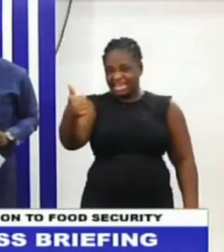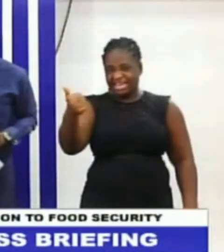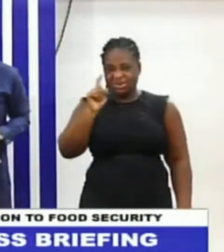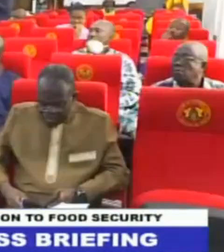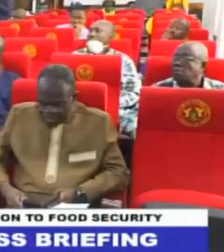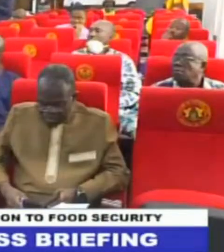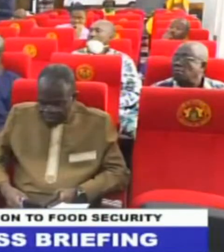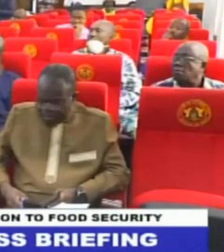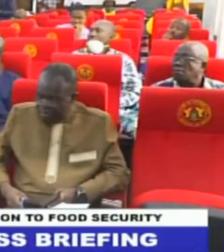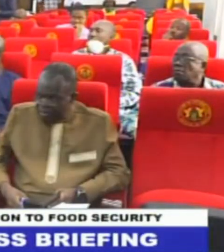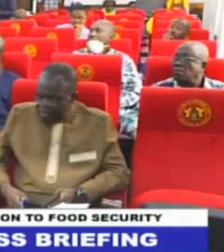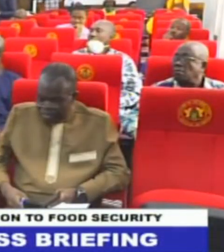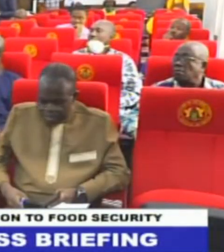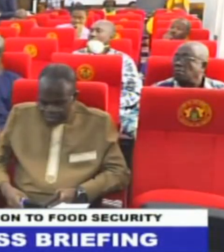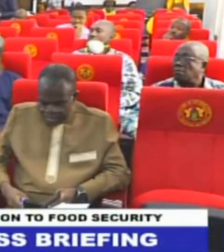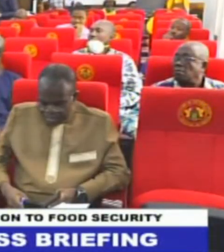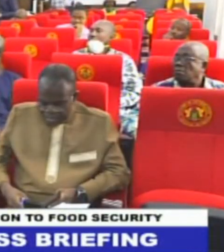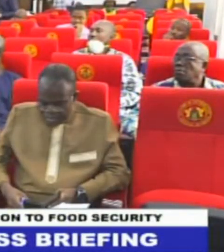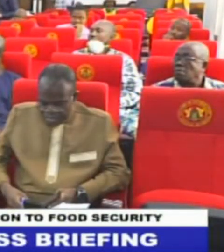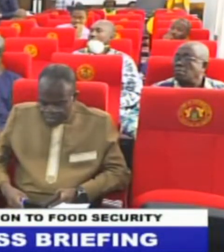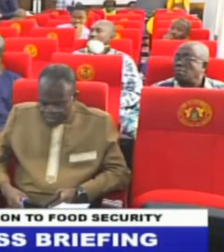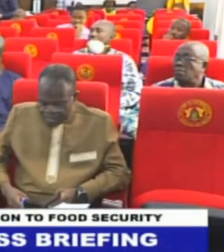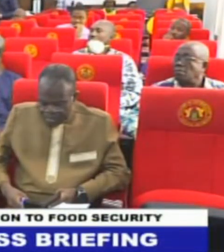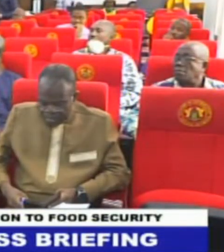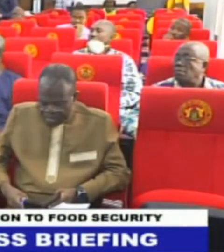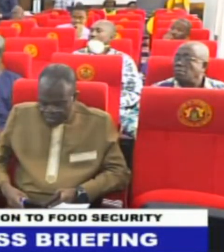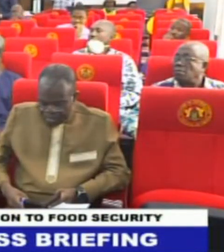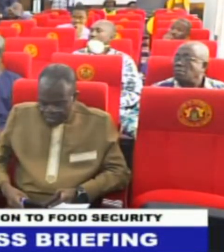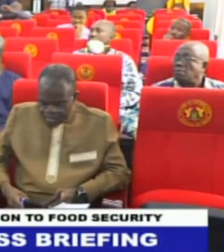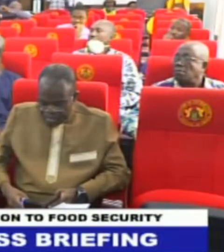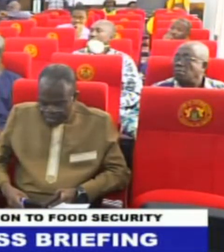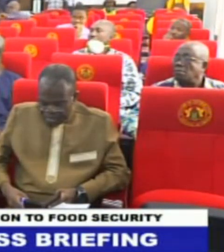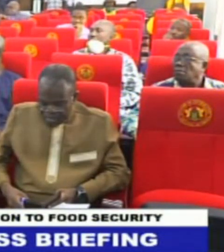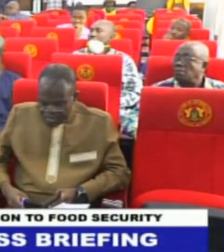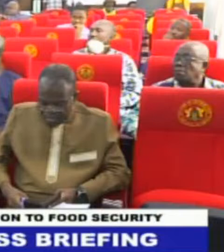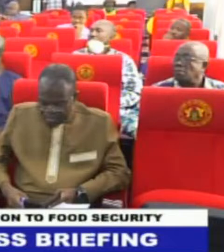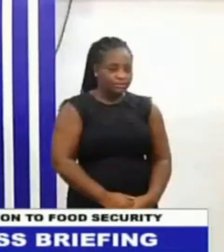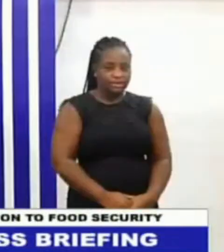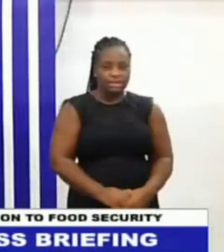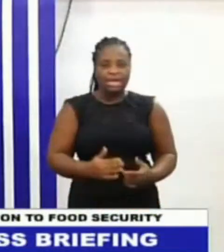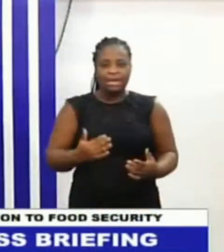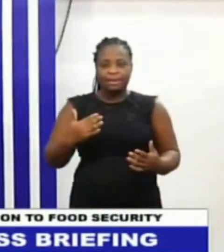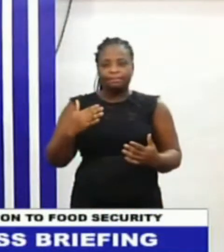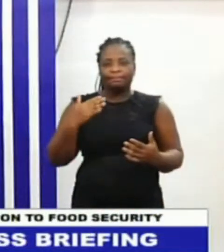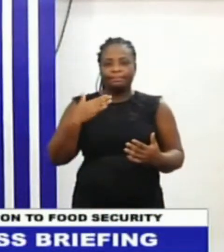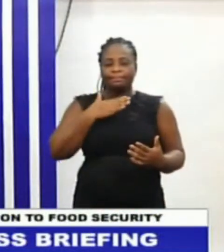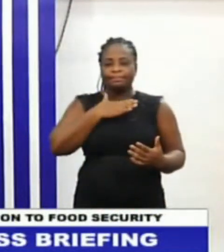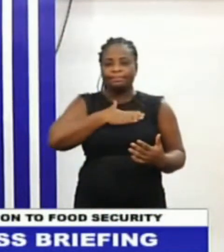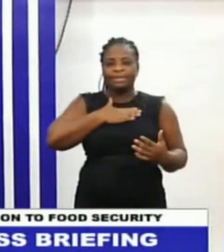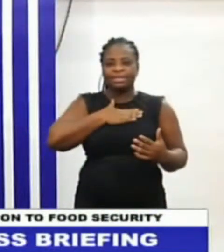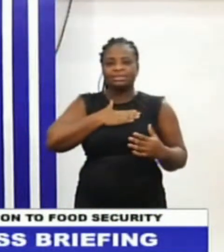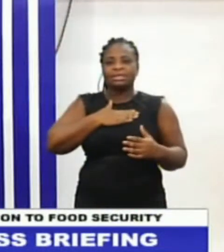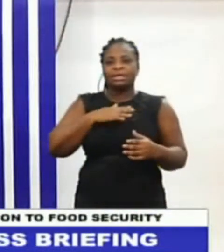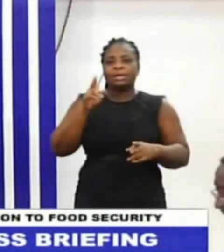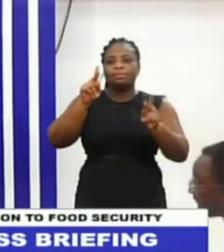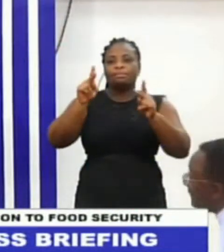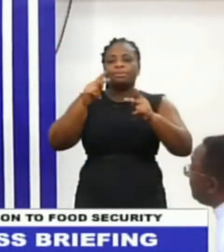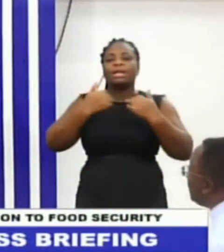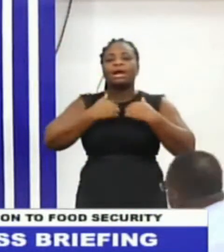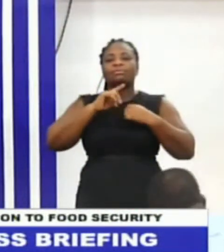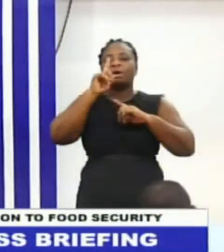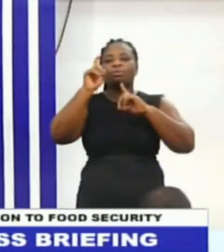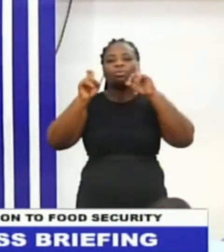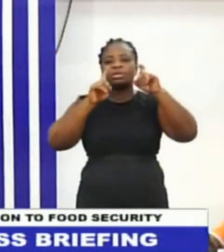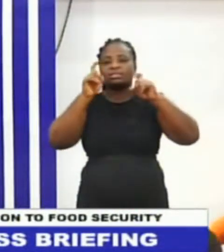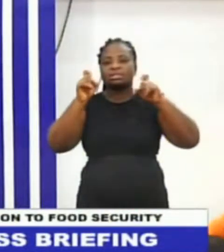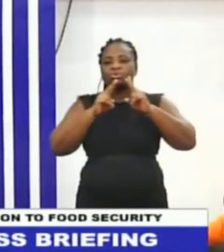Thank you. Thank you very much, Honorable Minister. May I ask them to set up the microphone properly? I do understand that those who are on the platform also have some questions,